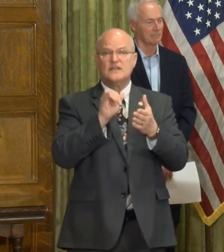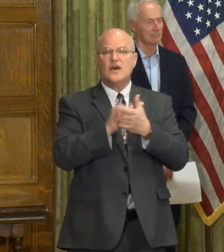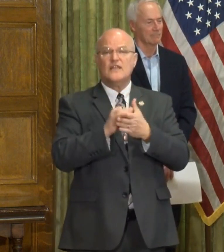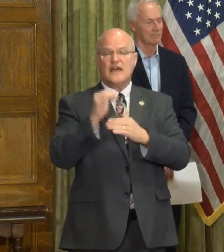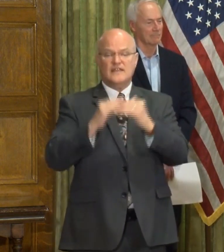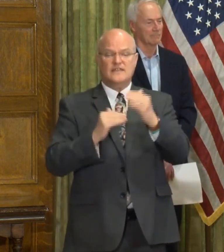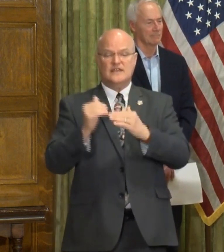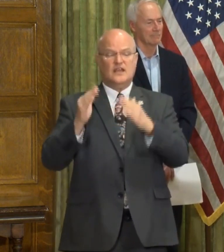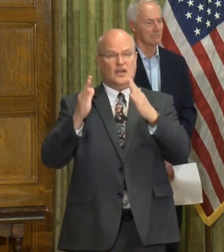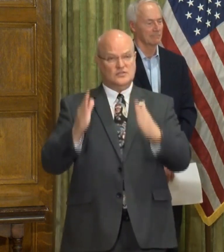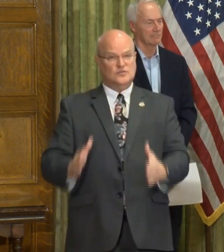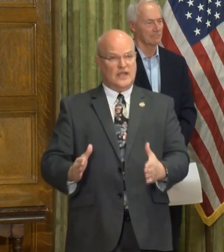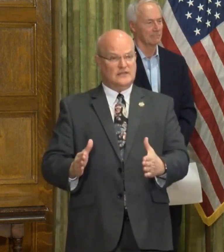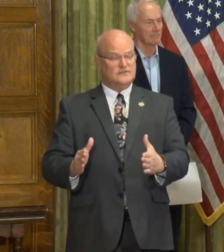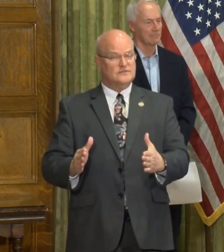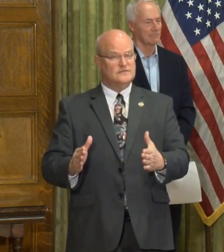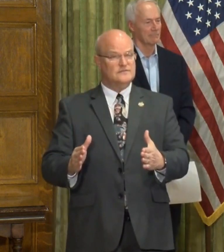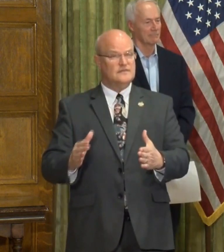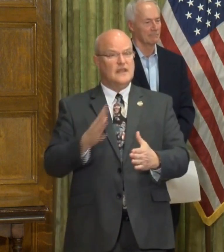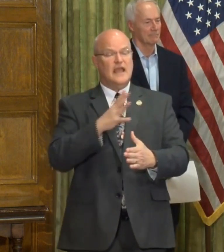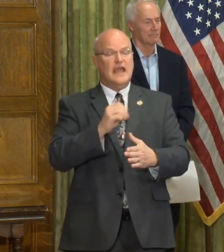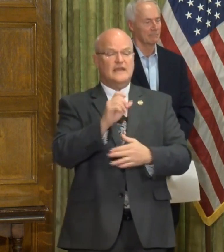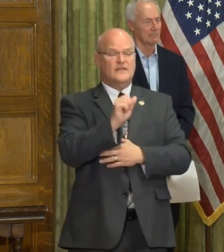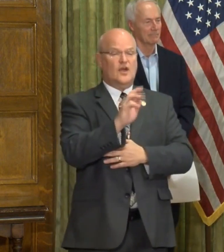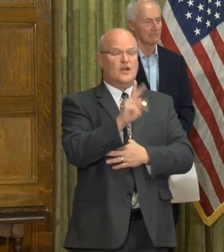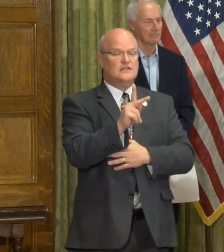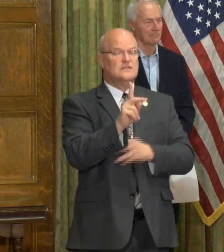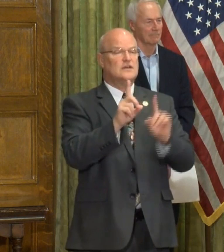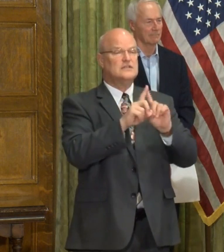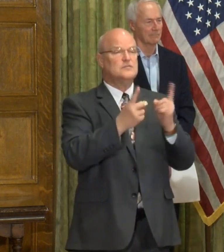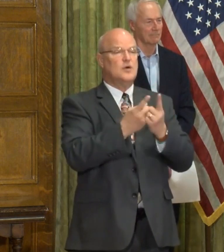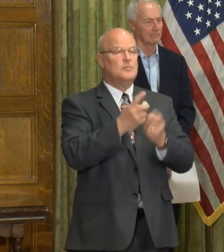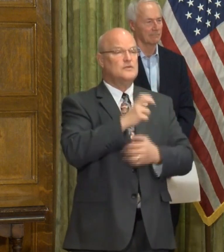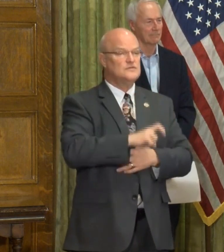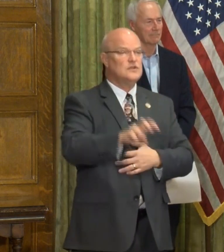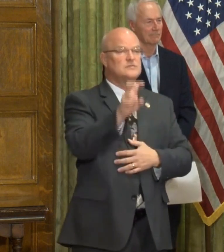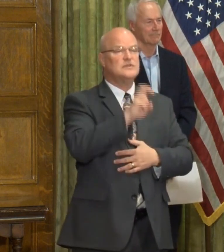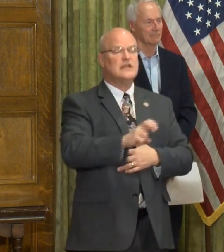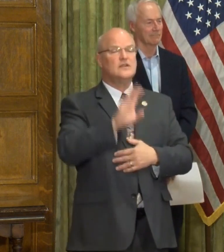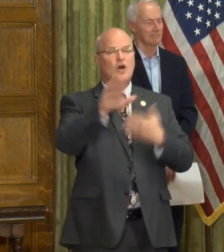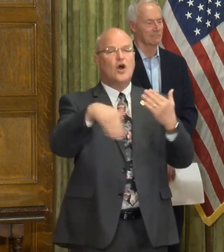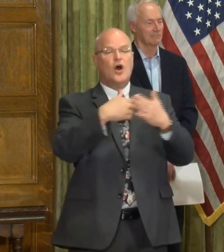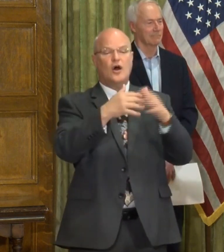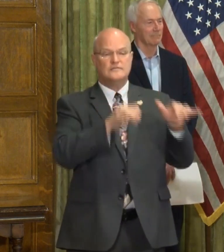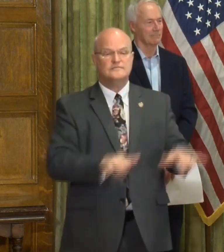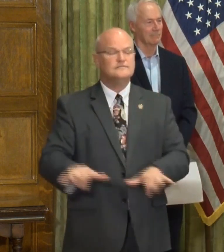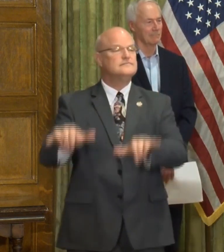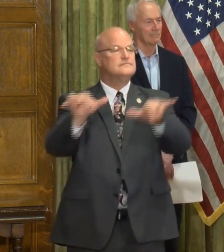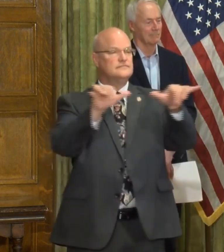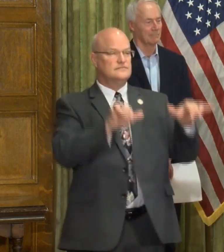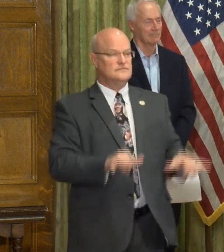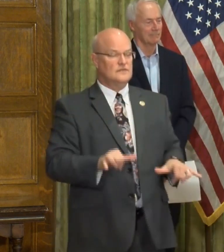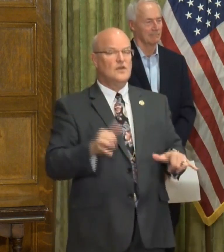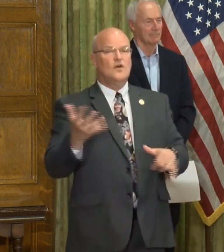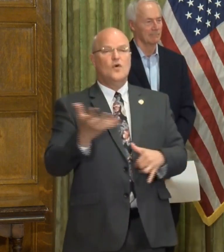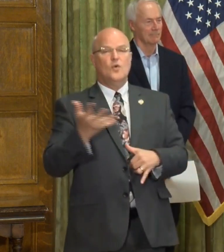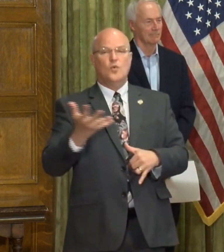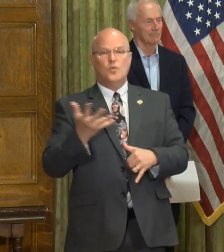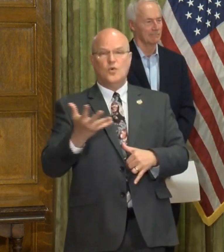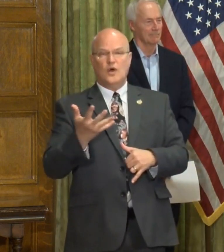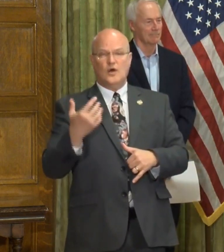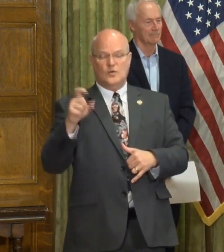COVID-19 so that the contracting industry and the Arkansas Department of Transportation are all on the same page on